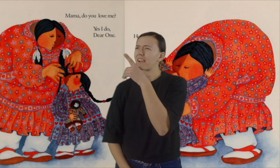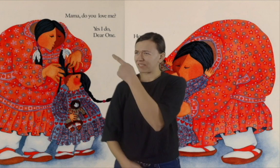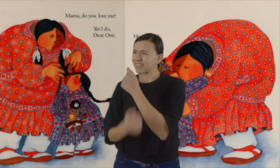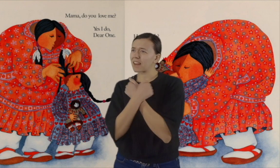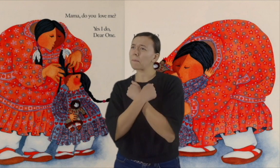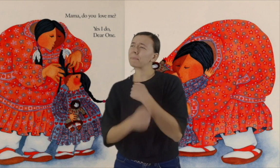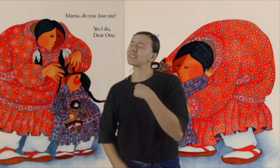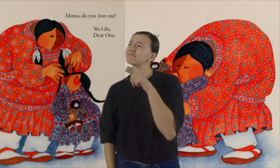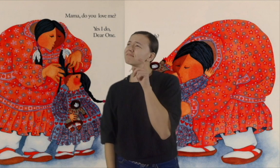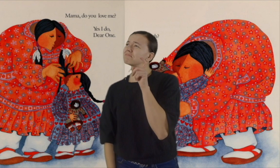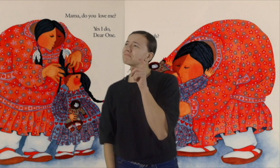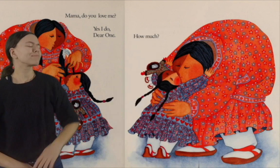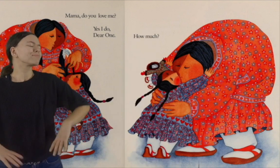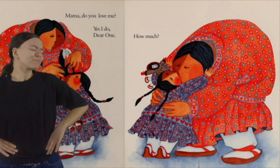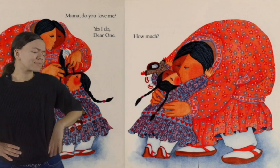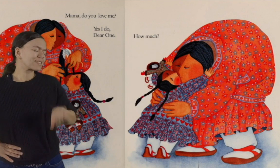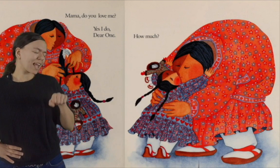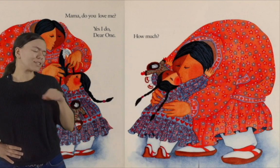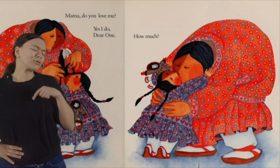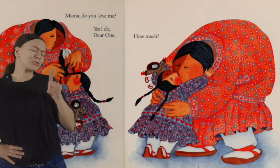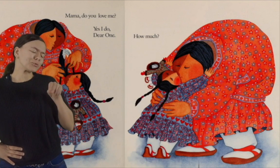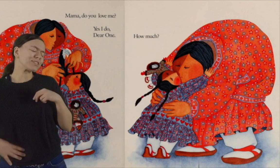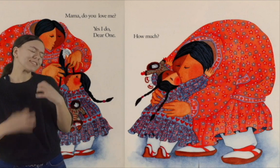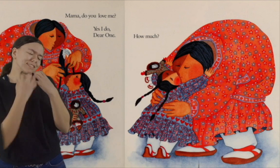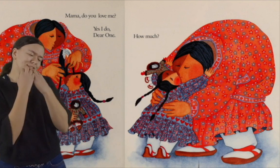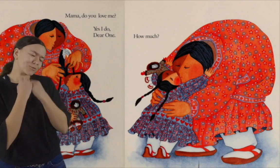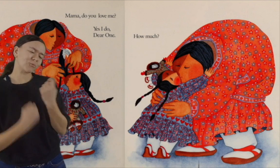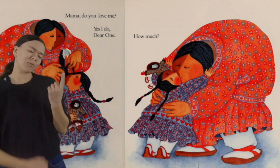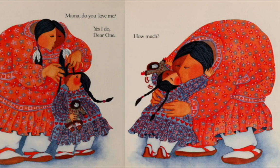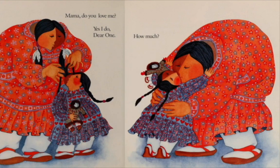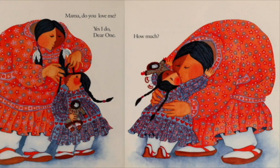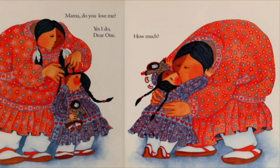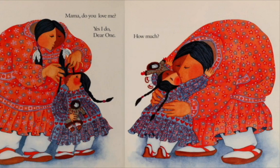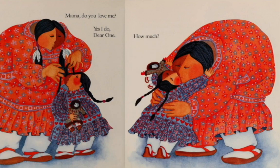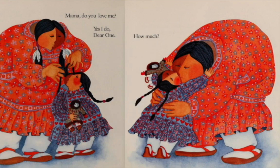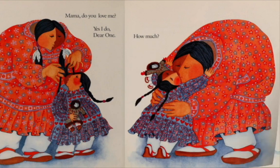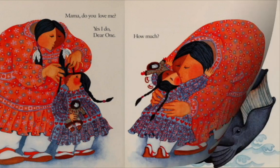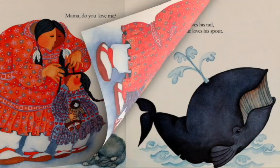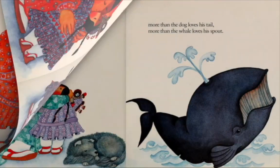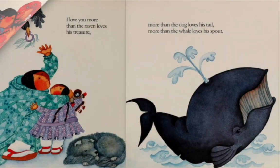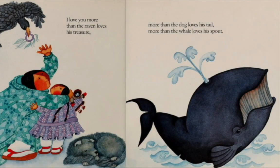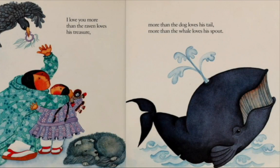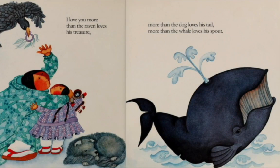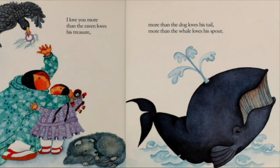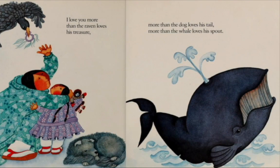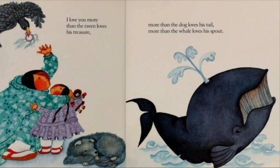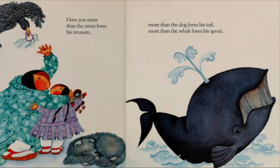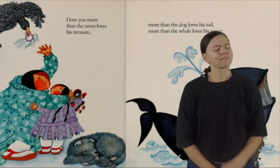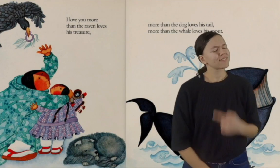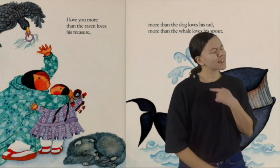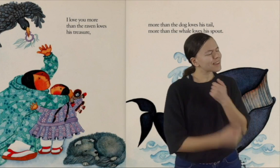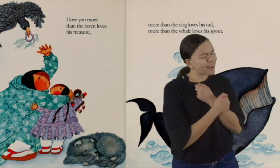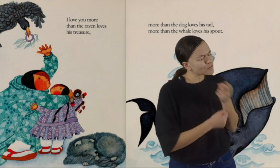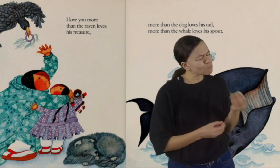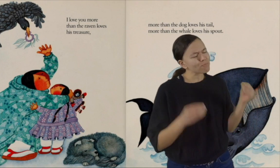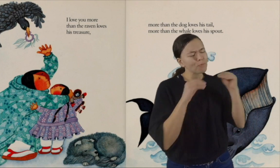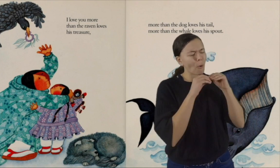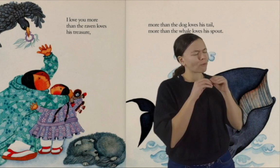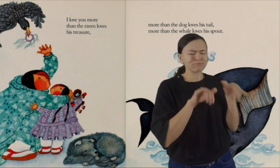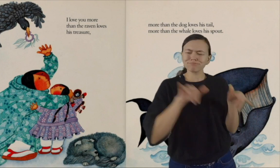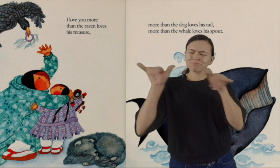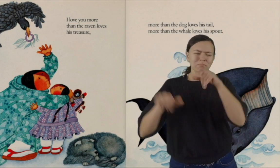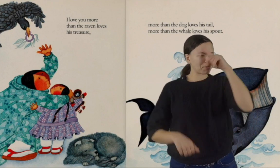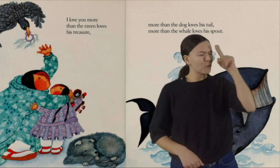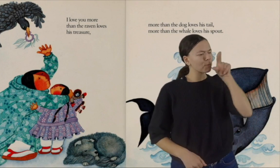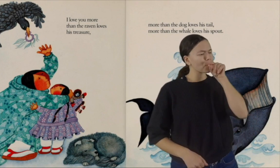Mama, do you love me? Yes, I do, dear one. How much? I love